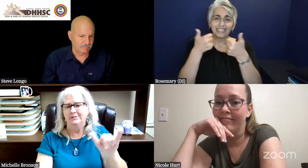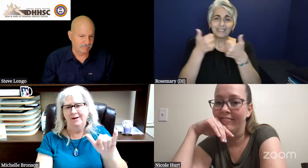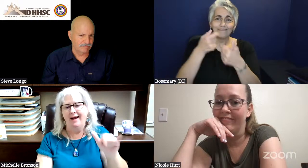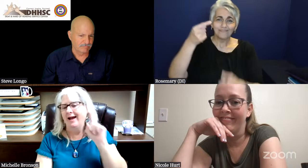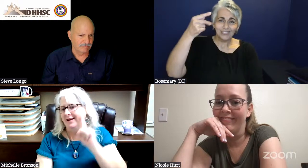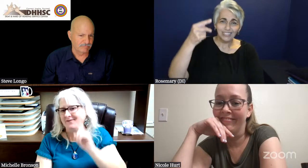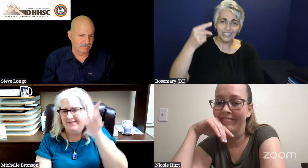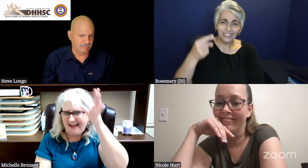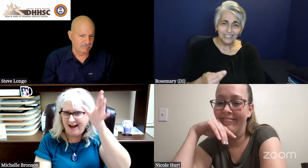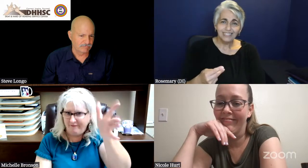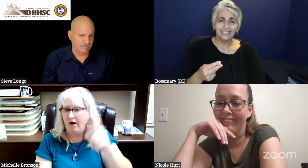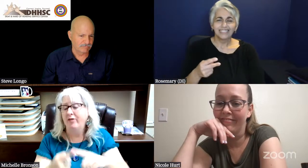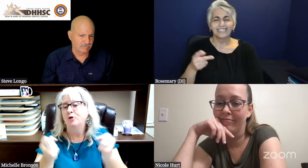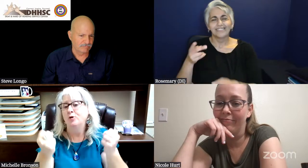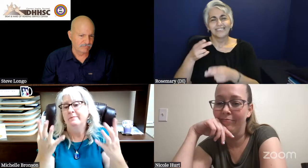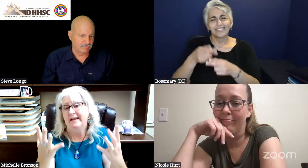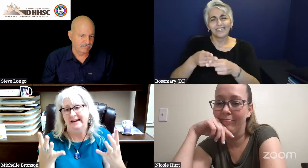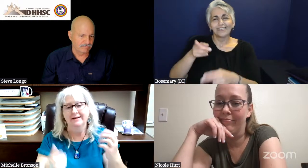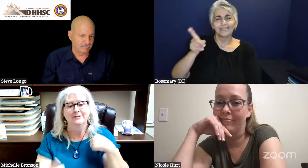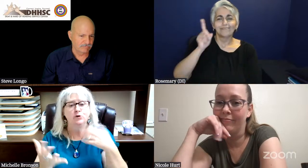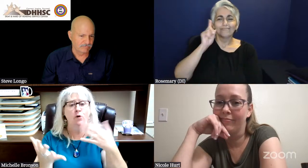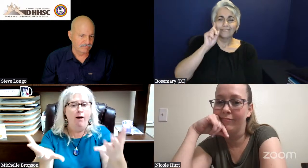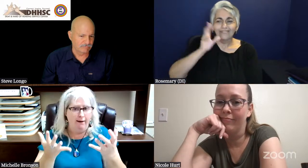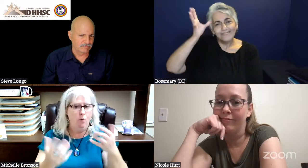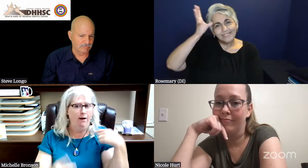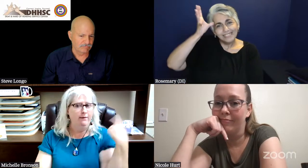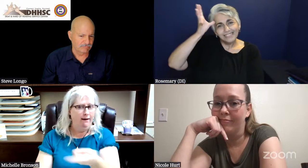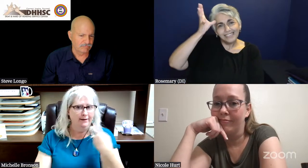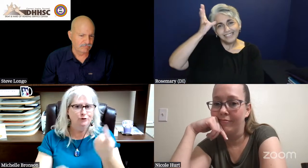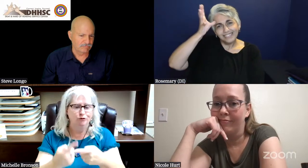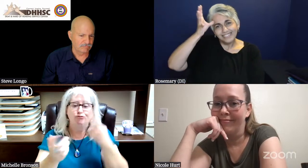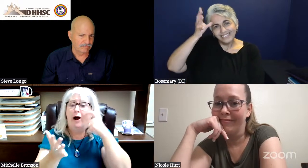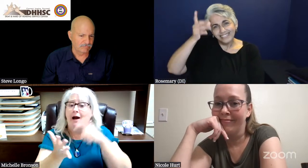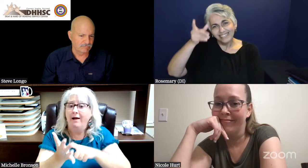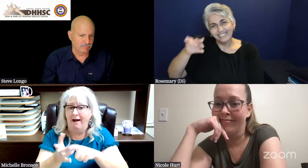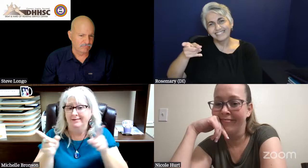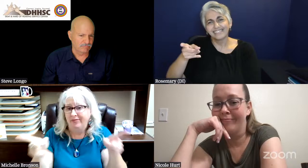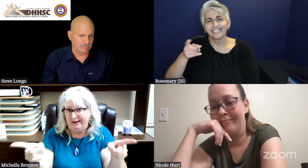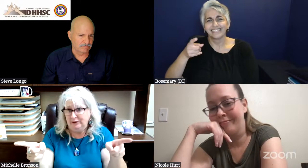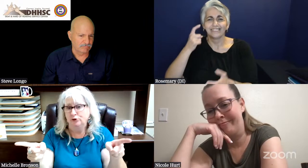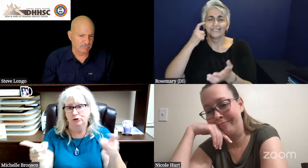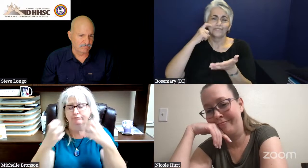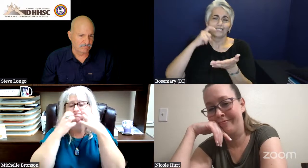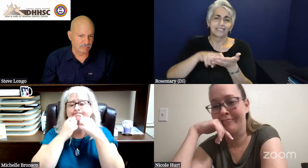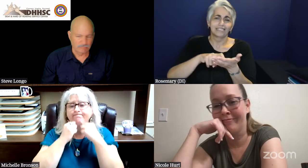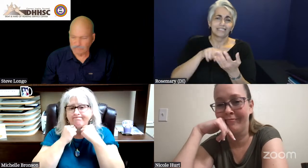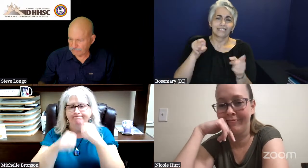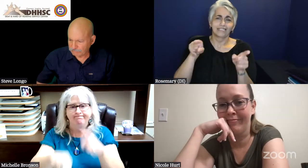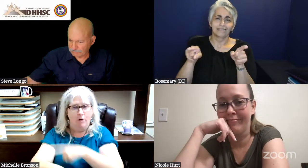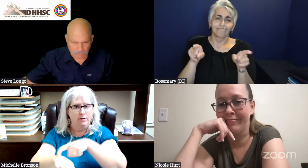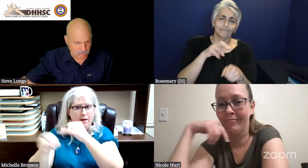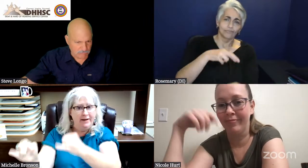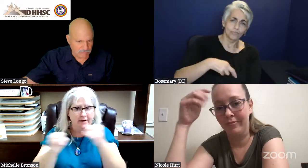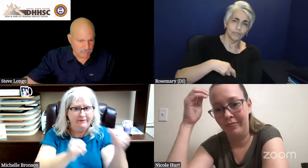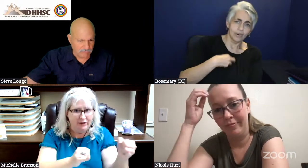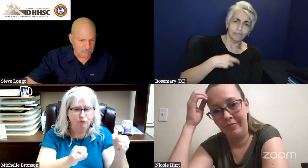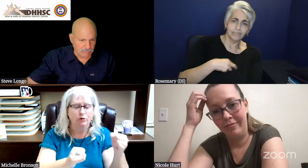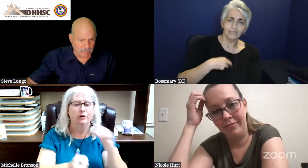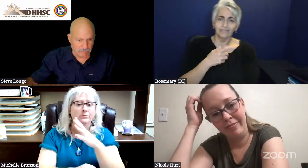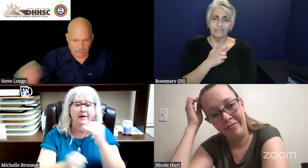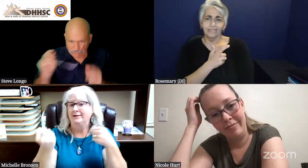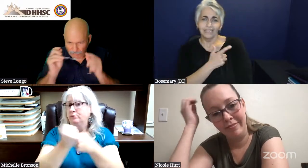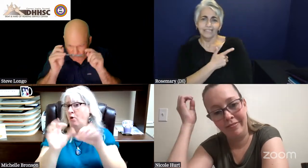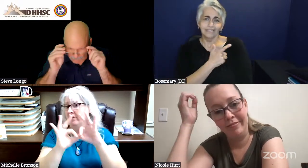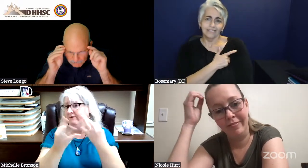week for the senior citizen games on Thursday. They called him Deaf Dad. And we